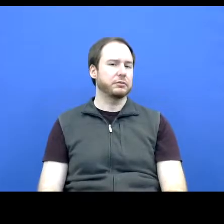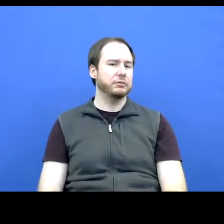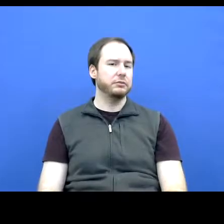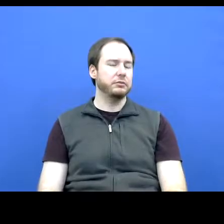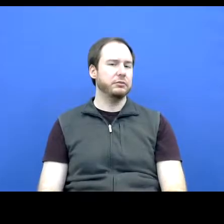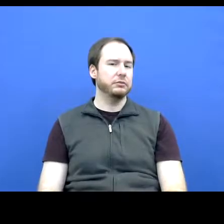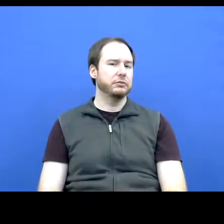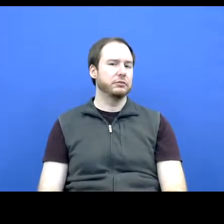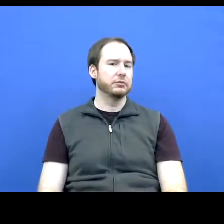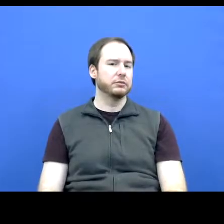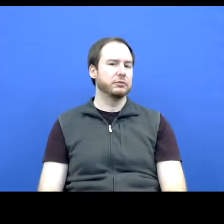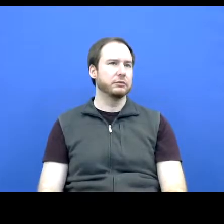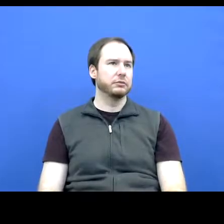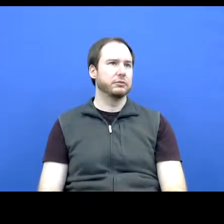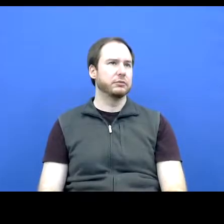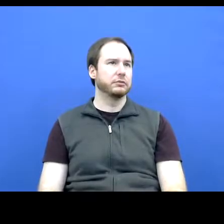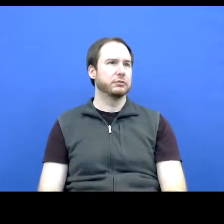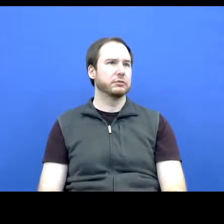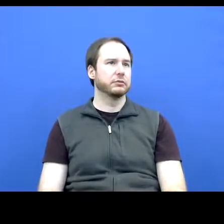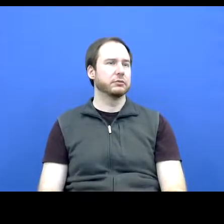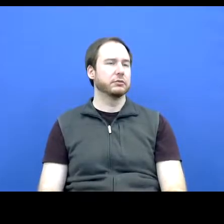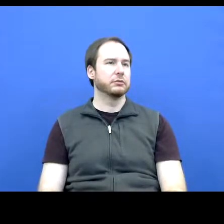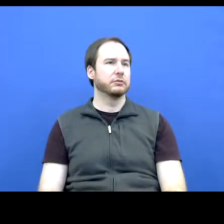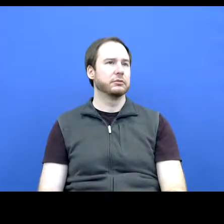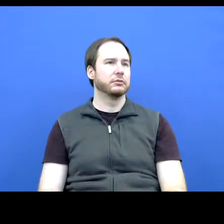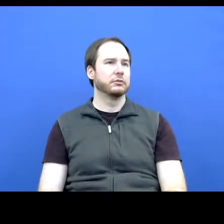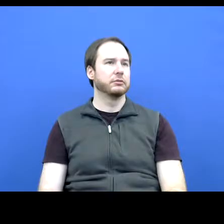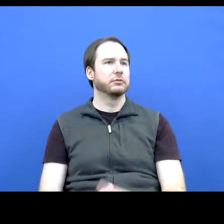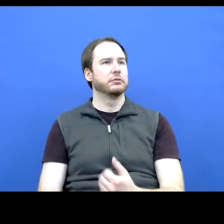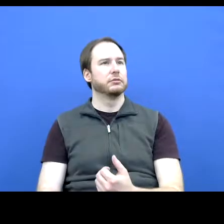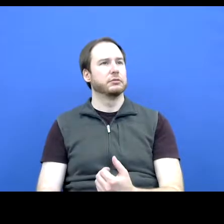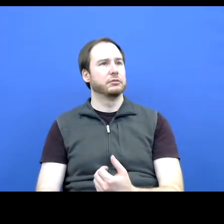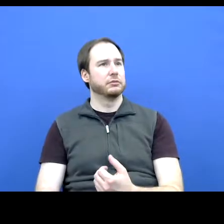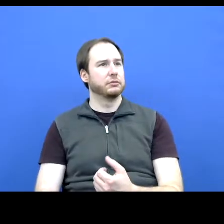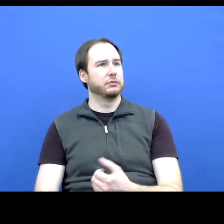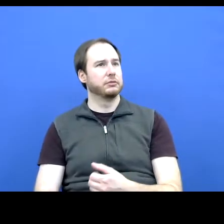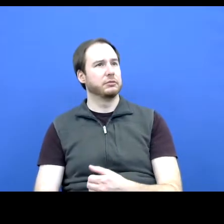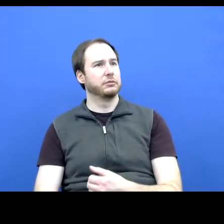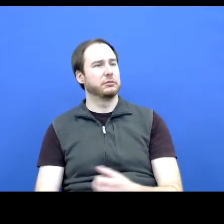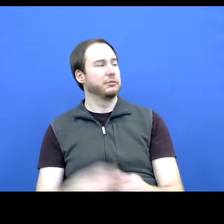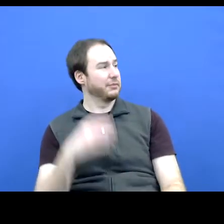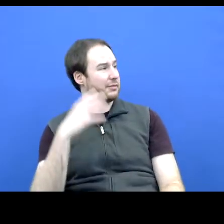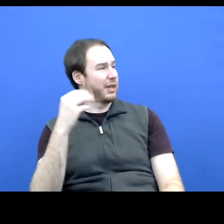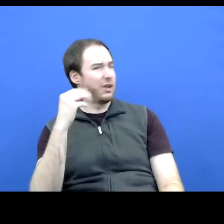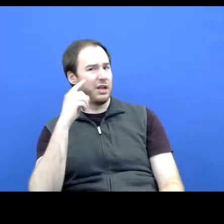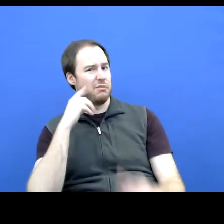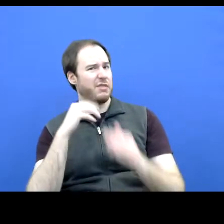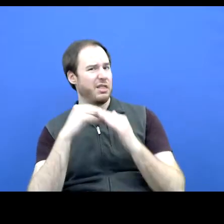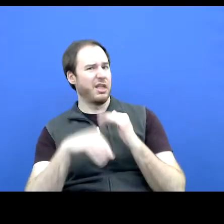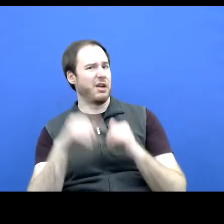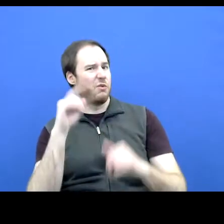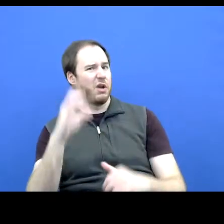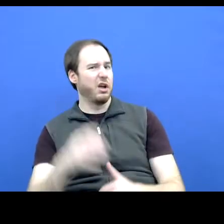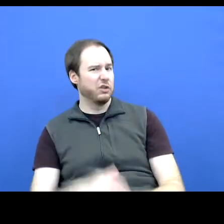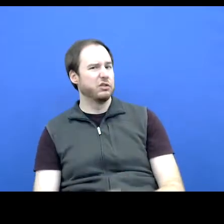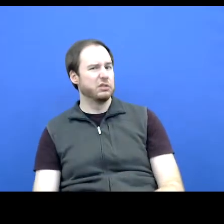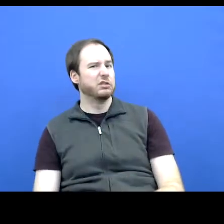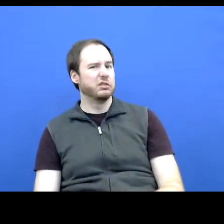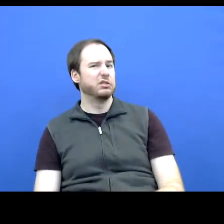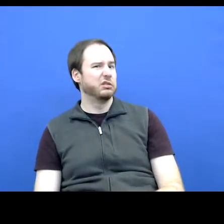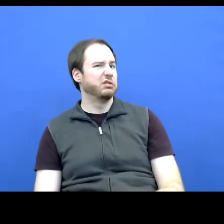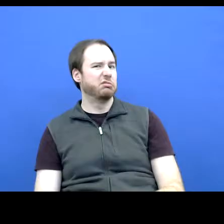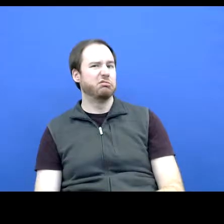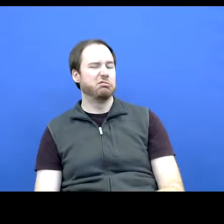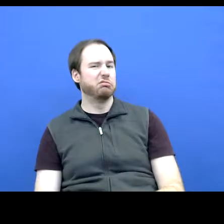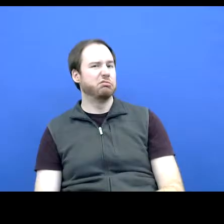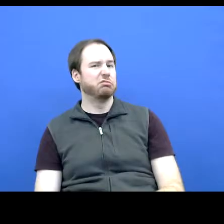one of these events? I think outside, less than 100. Under 100? Okay. Under 100